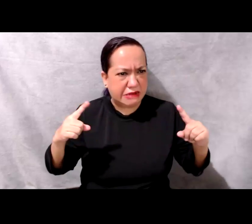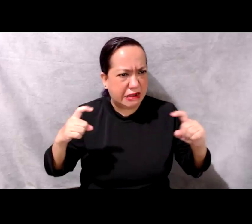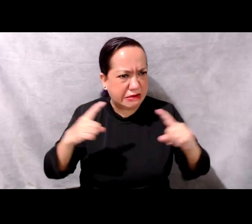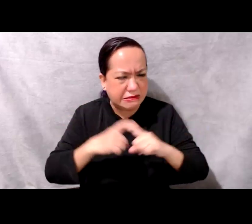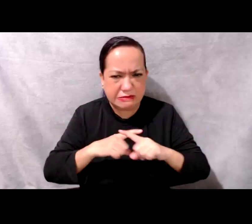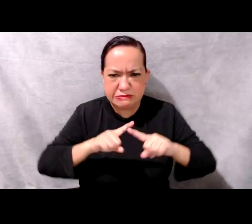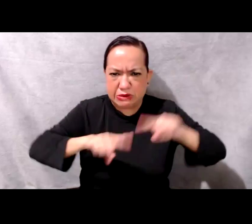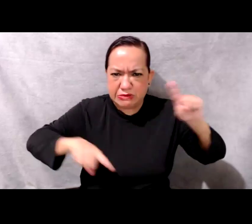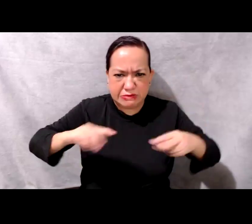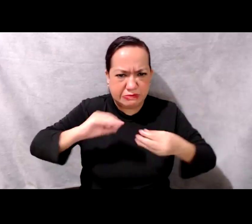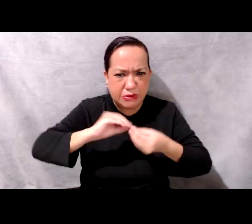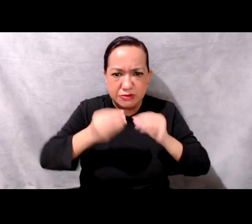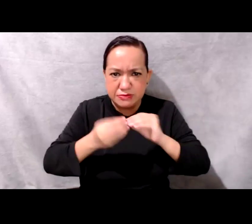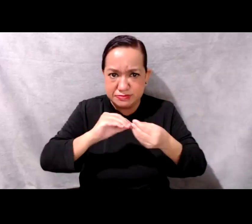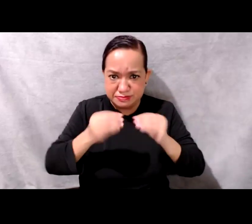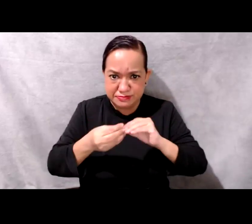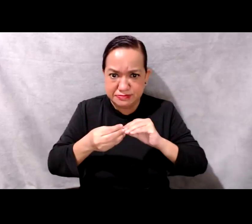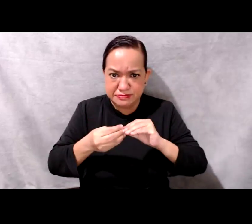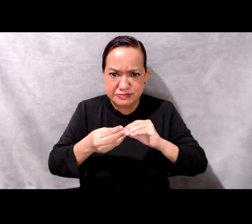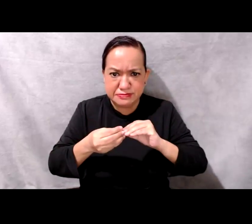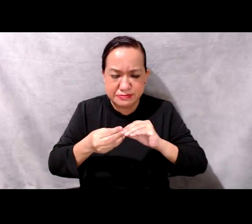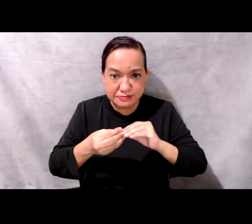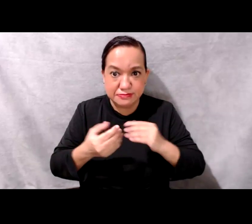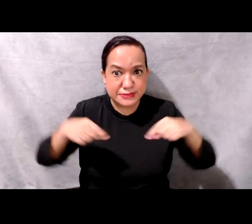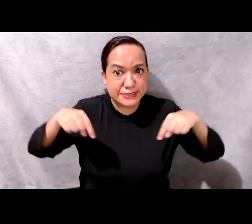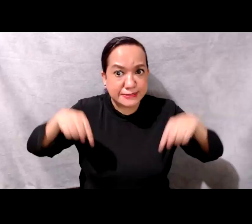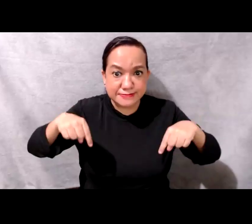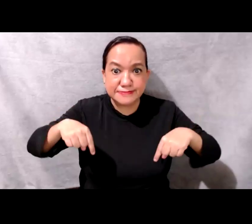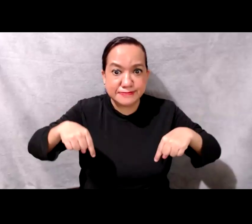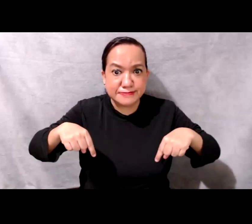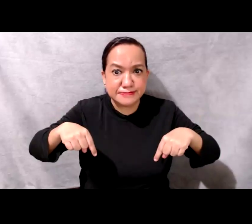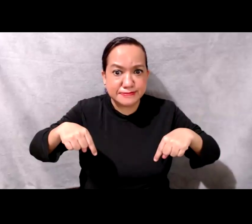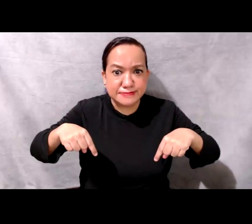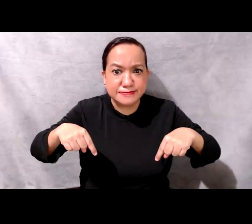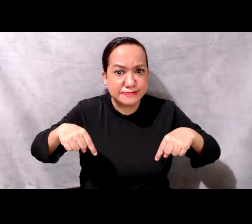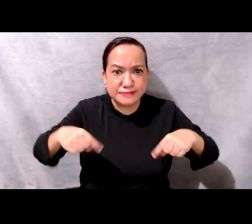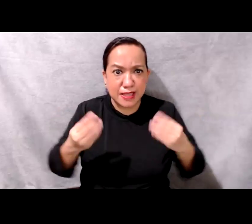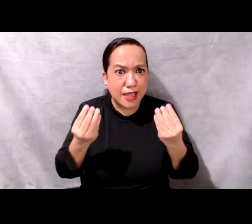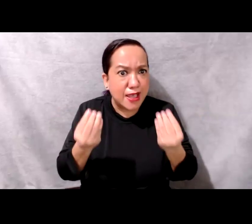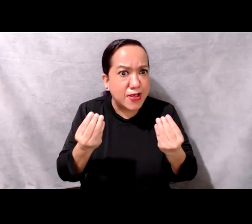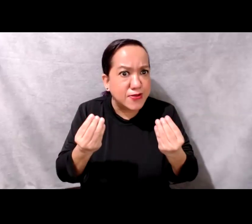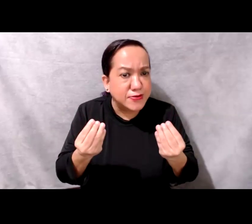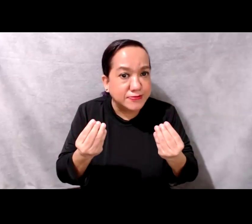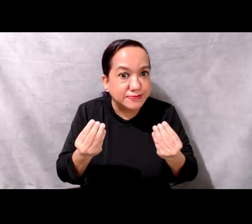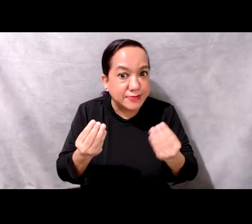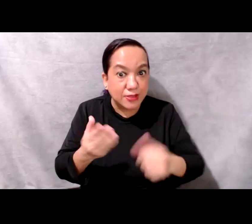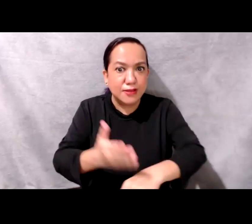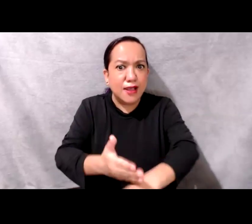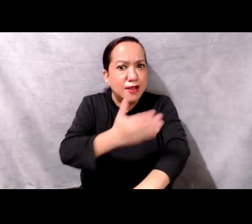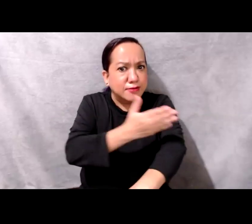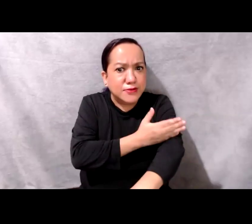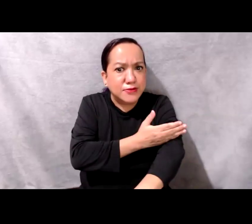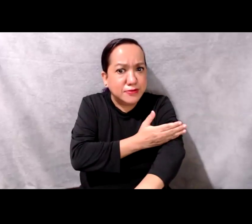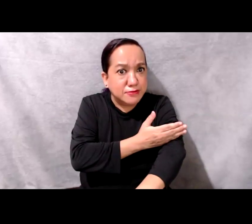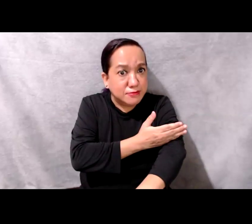where where do we strengthen. Do we strengthen the management level grievance mechanisms, or do we strengthen more